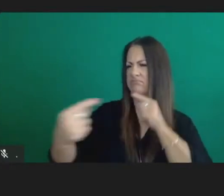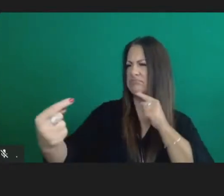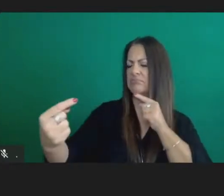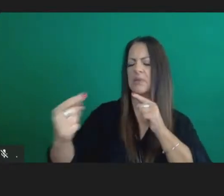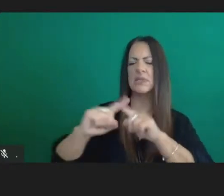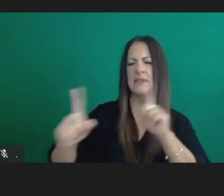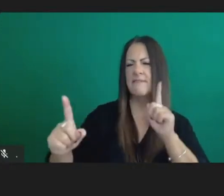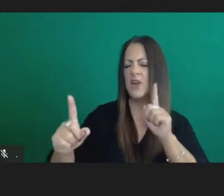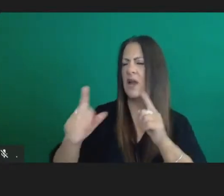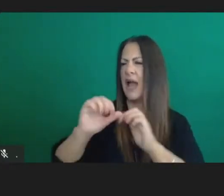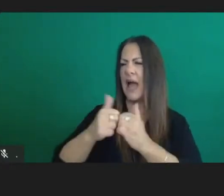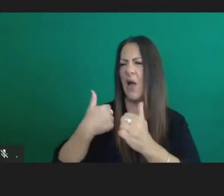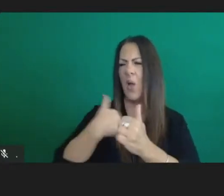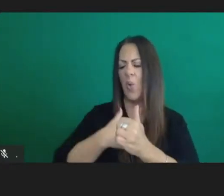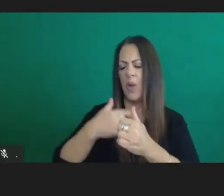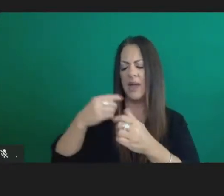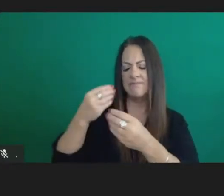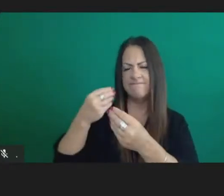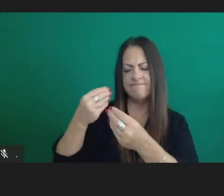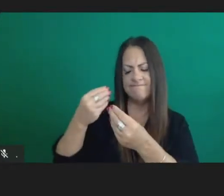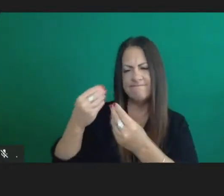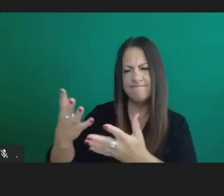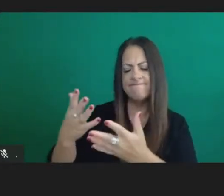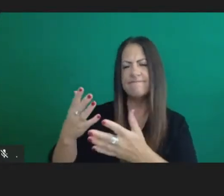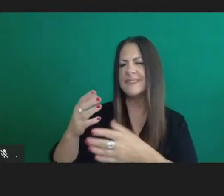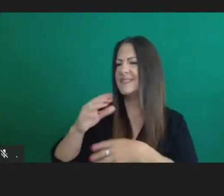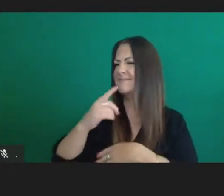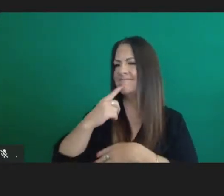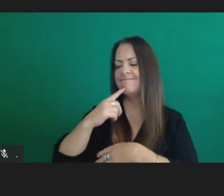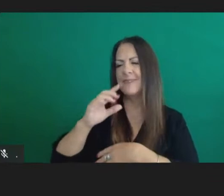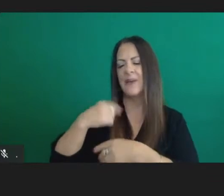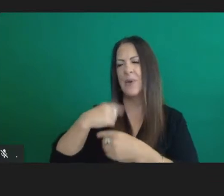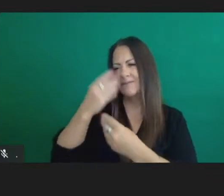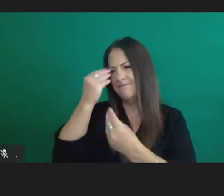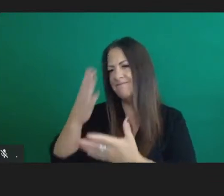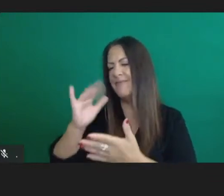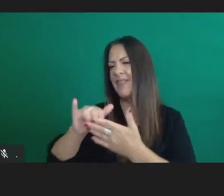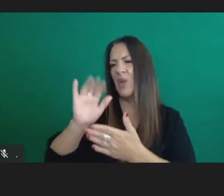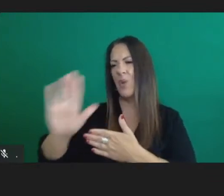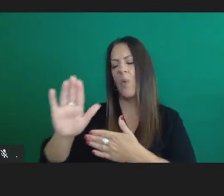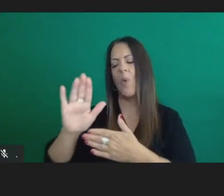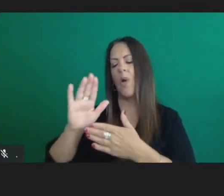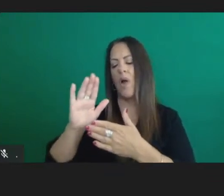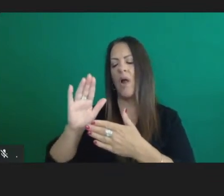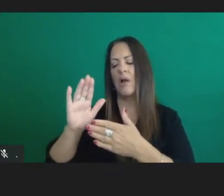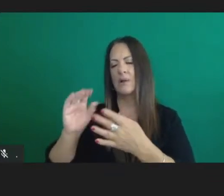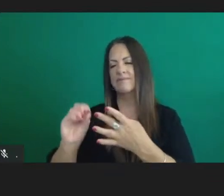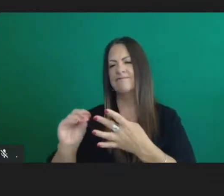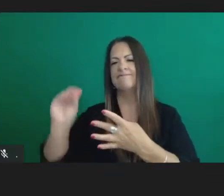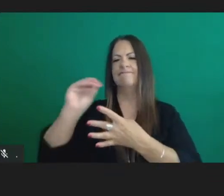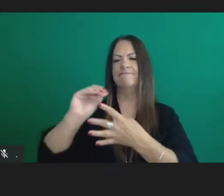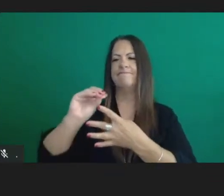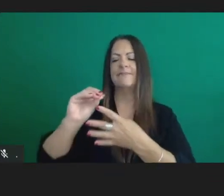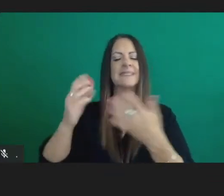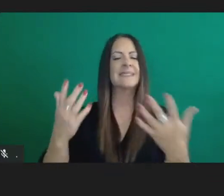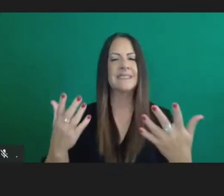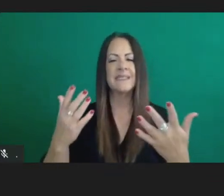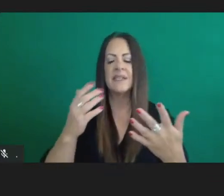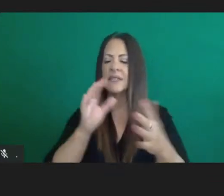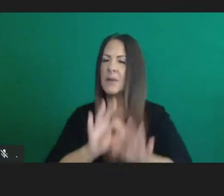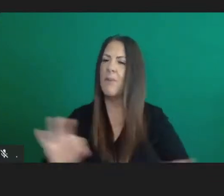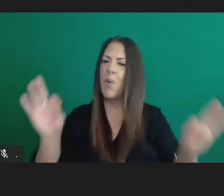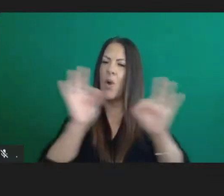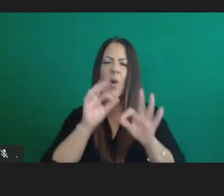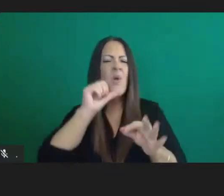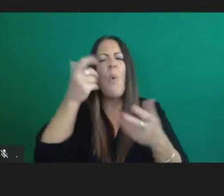our movement, because obviously moving back in a tier is important for communities, is important for the state. We don't want to